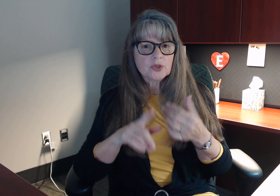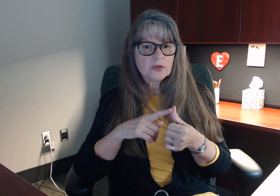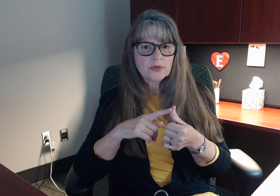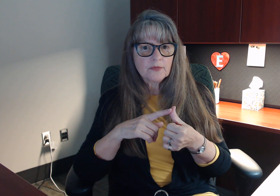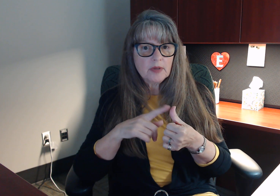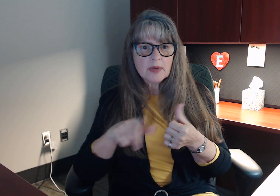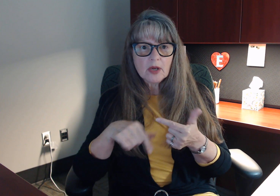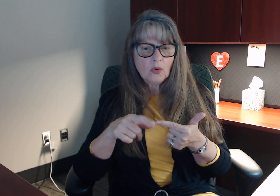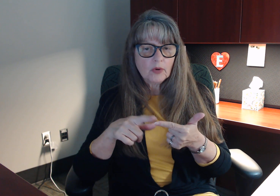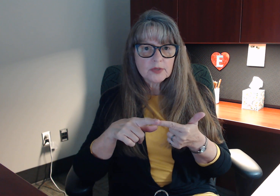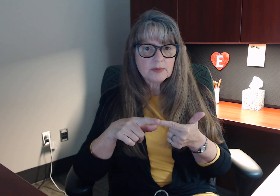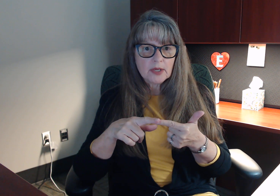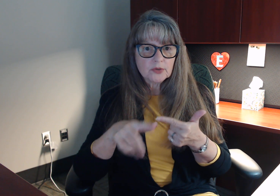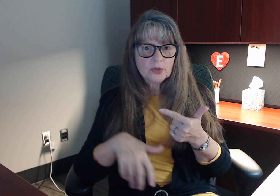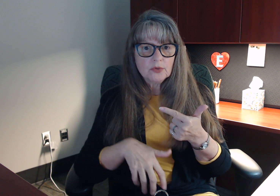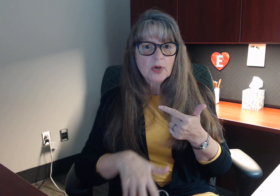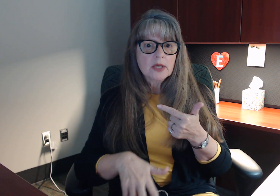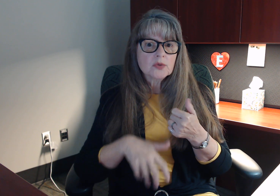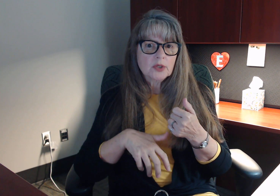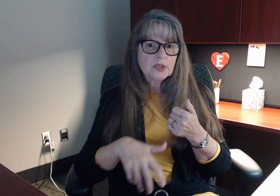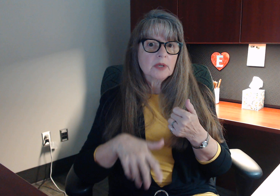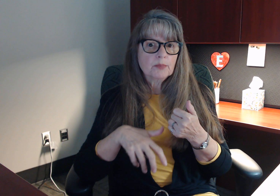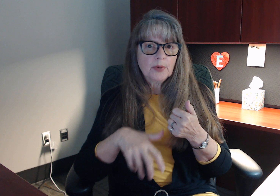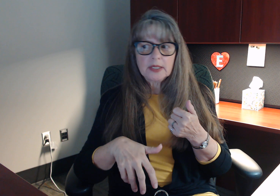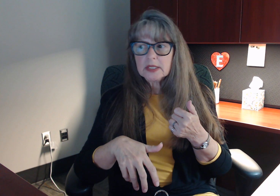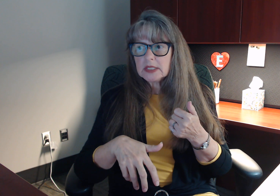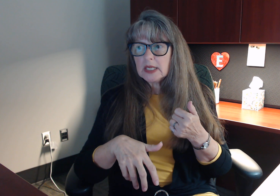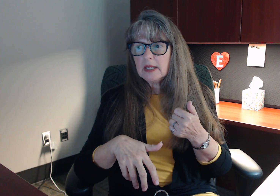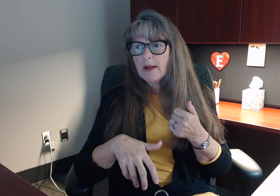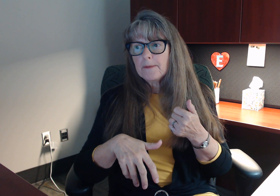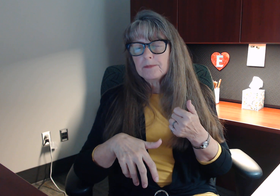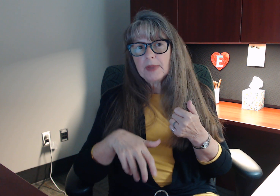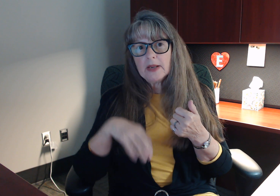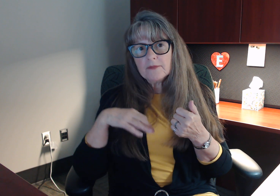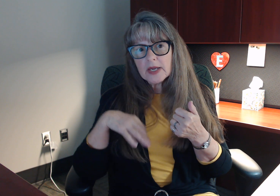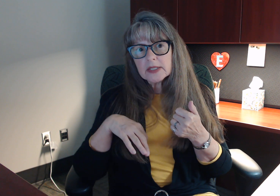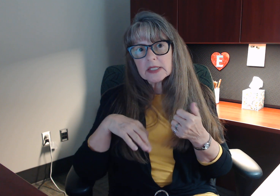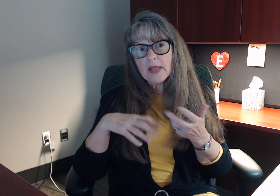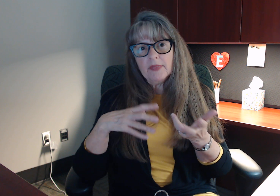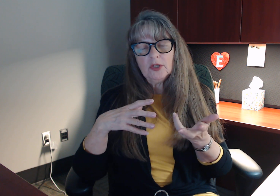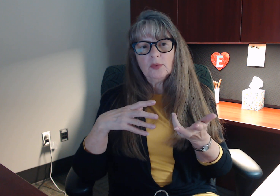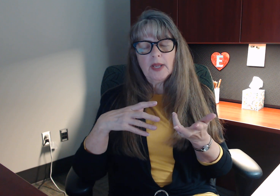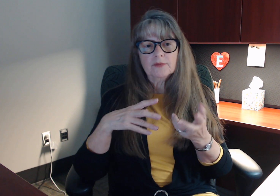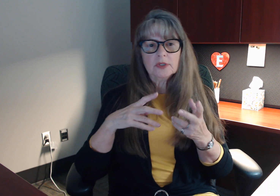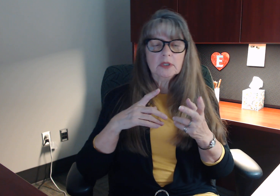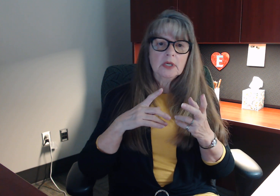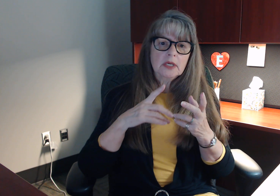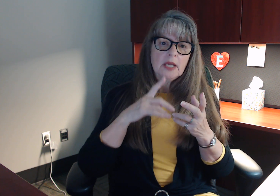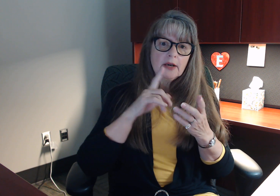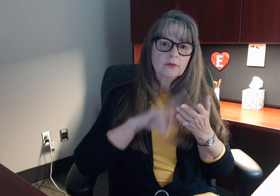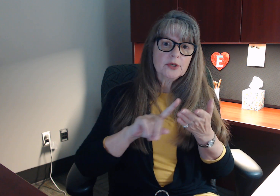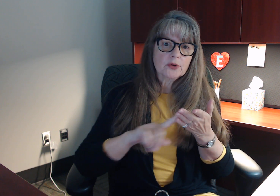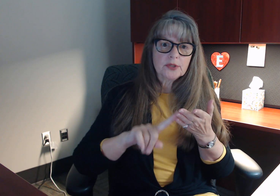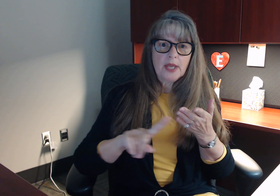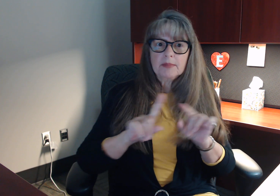for the female or if it's male too. So I just said pregnancy benefits, and then you would have to kind of research that because they